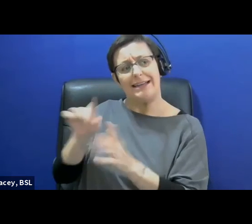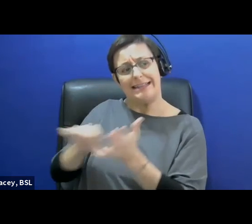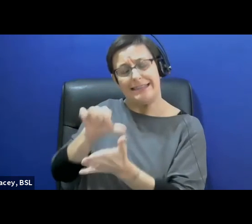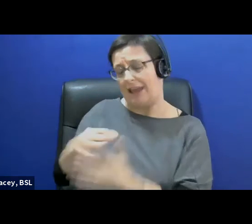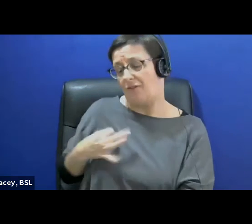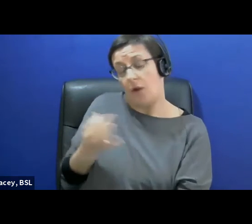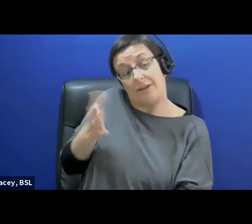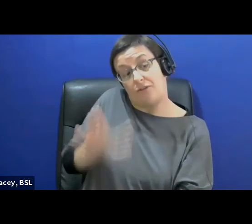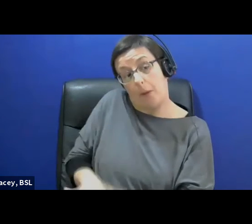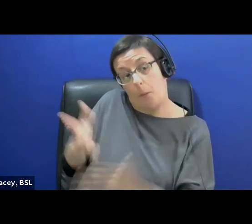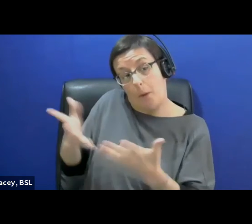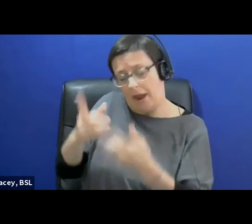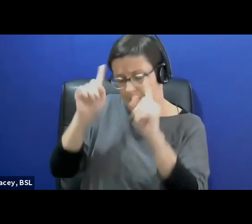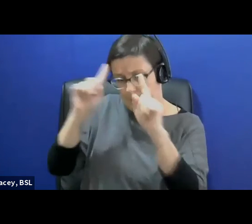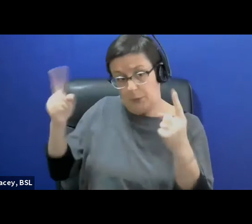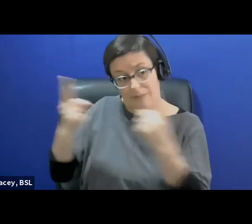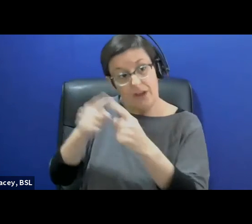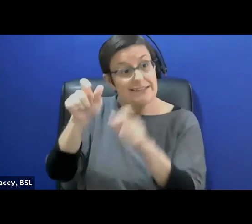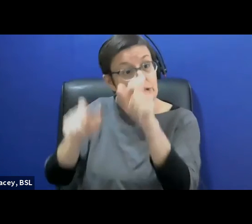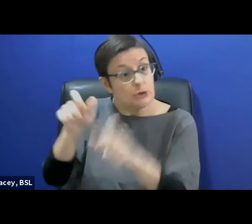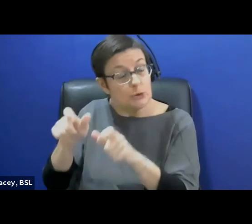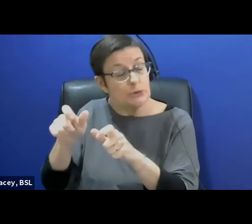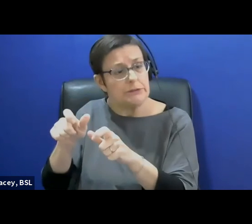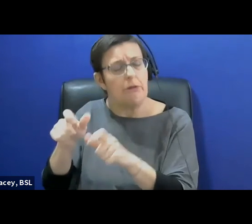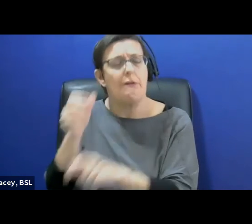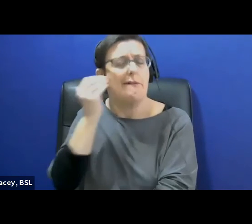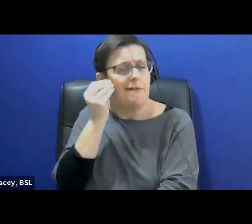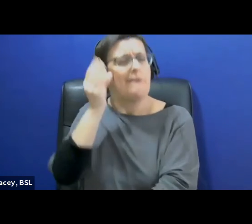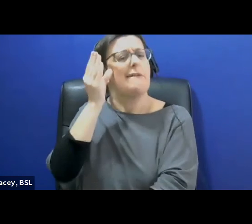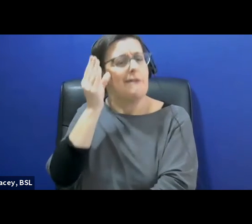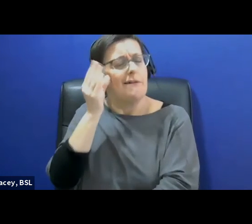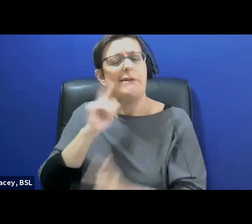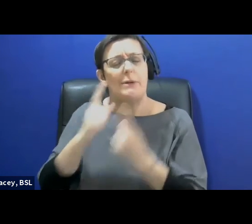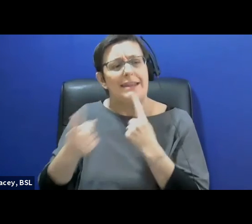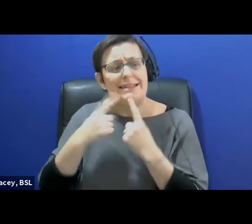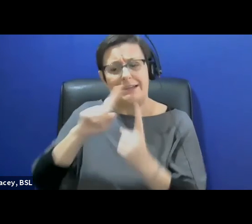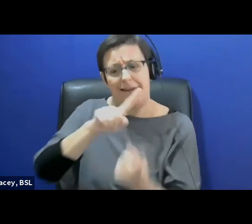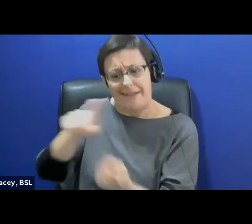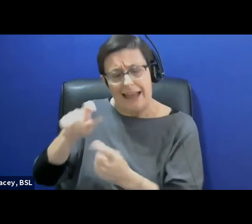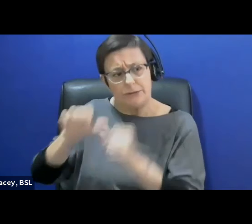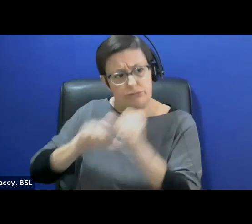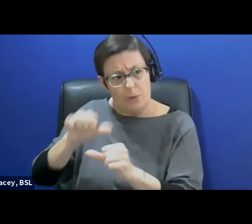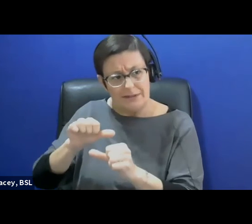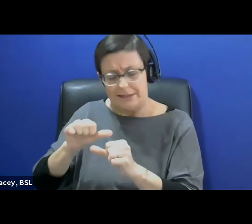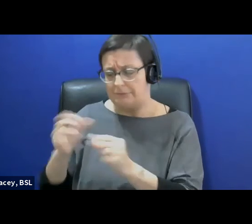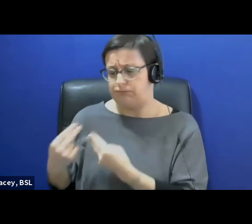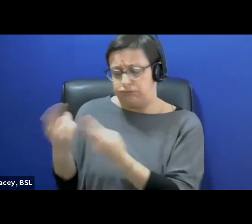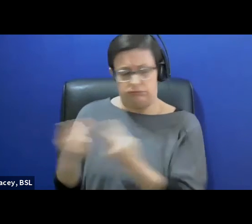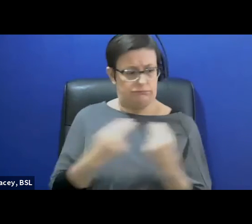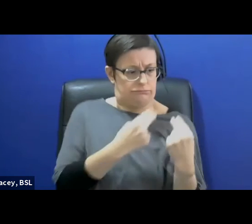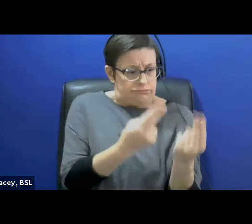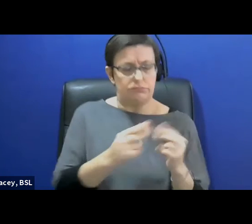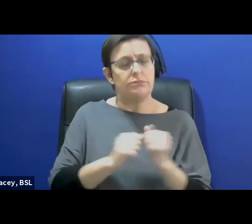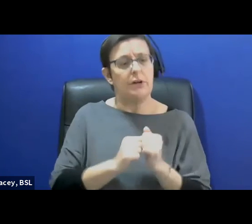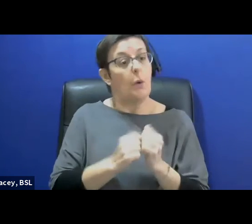the university students who have been familiarized with data collection process. So we give them like the training